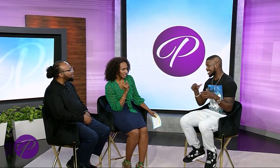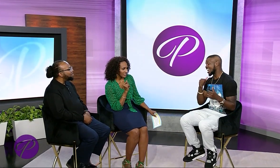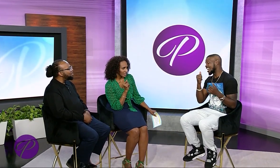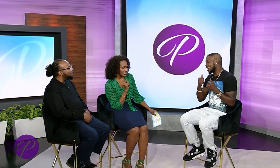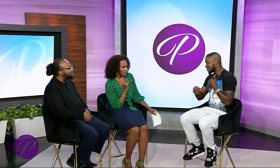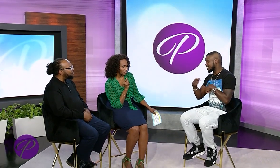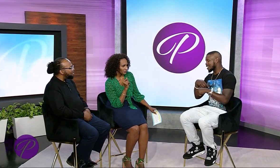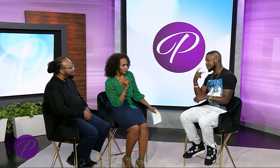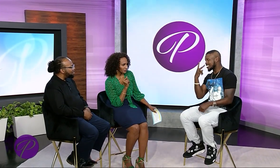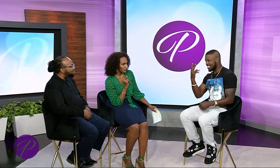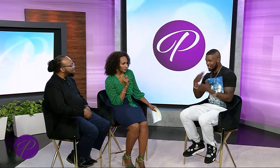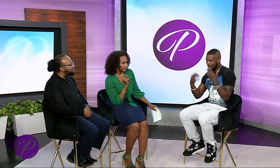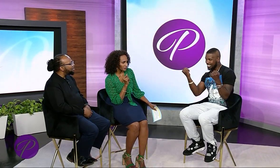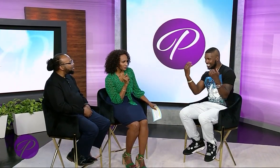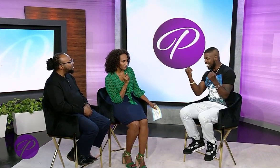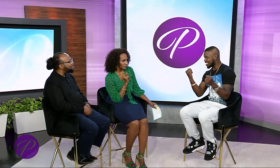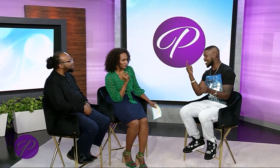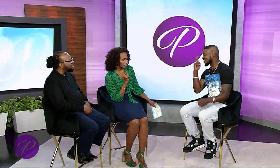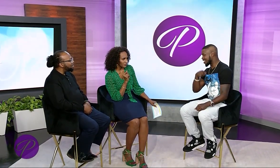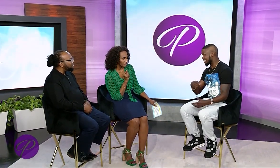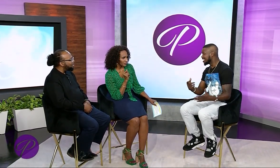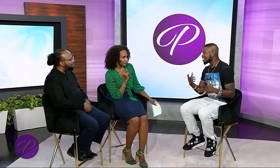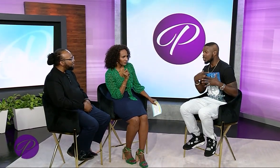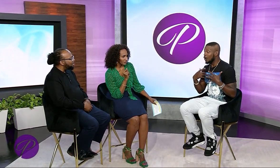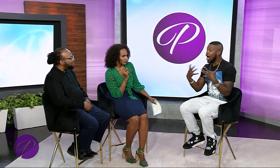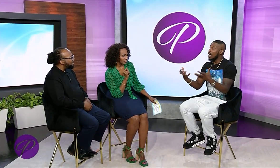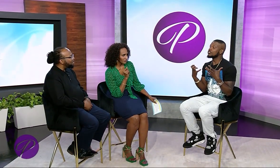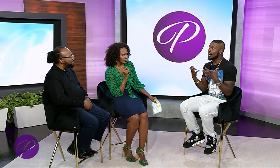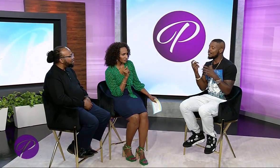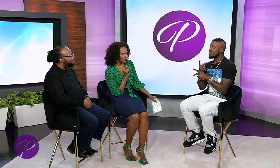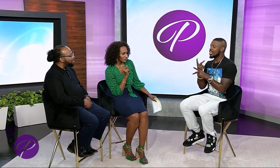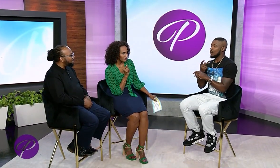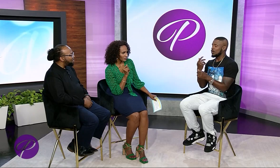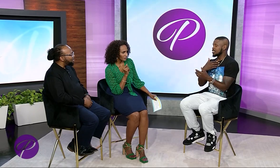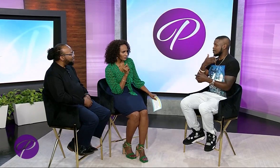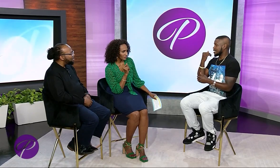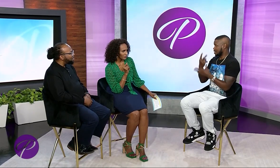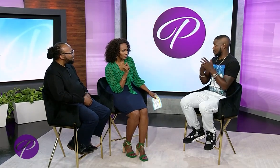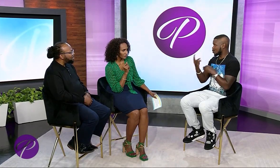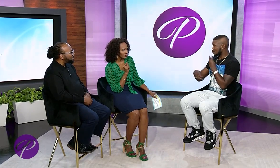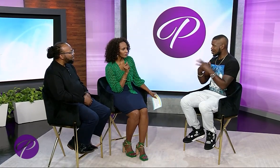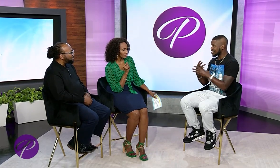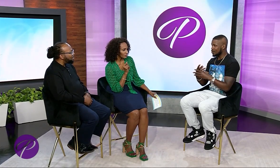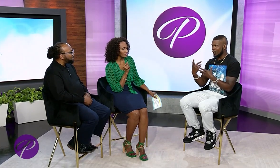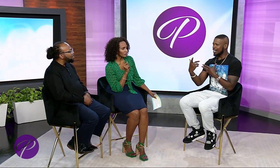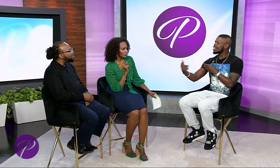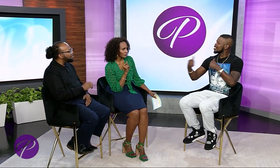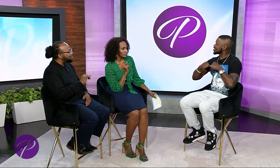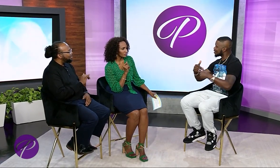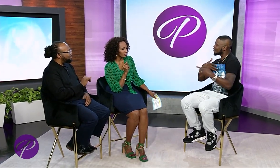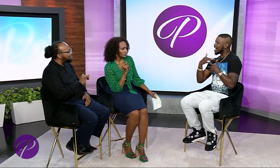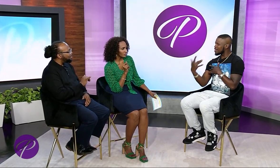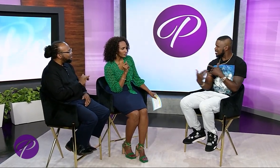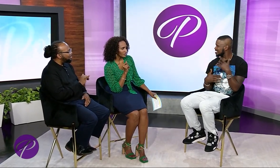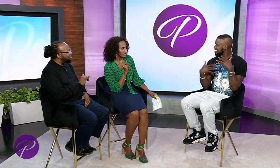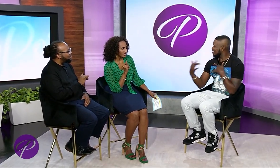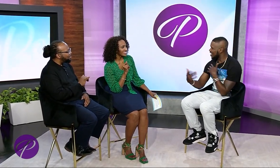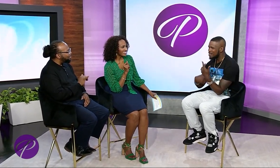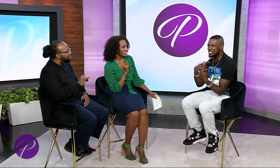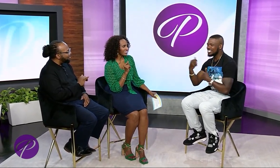not every time you see somebody signing, it's fake. So I'll try to figure out what the best of both worlds to where you're still vibing, you're still Yeah.